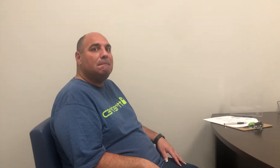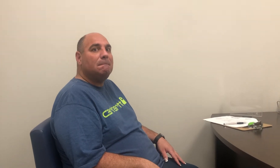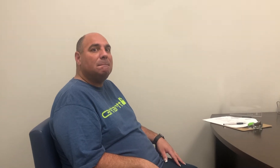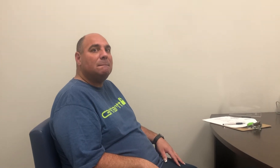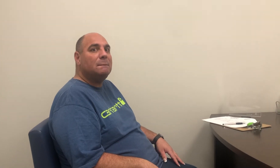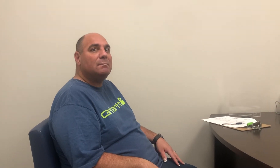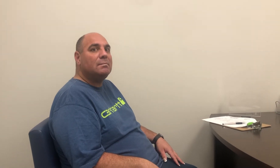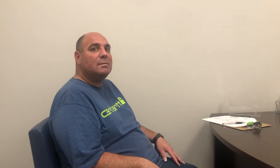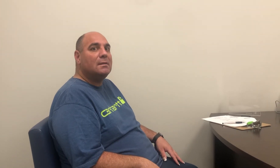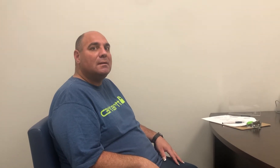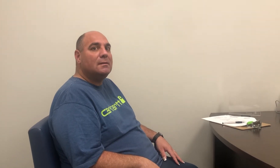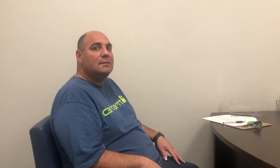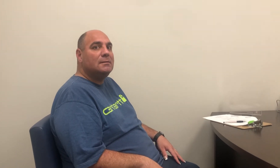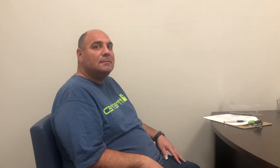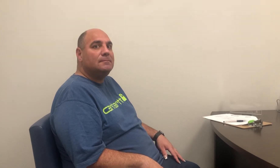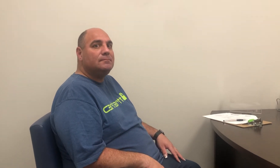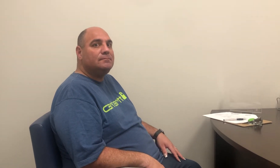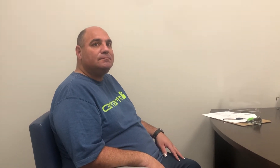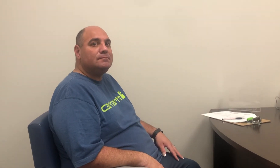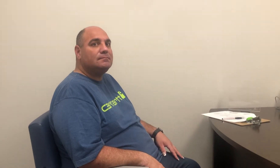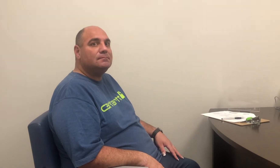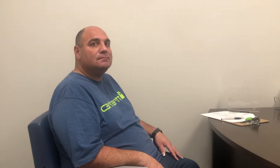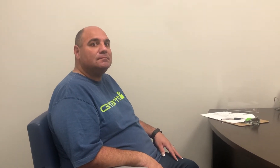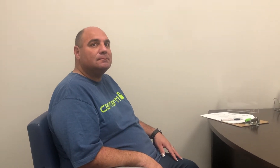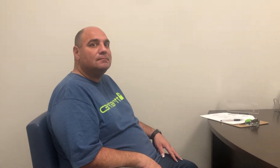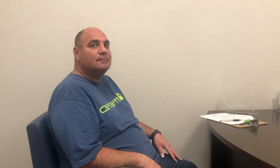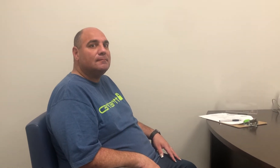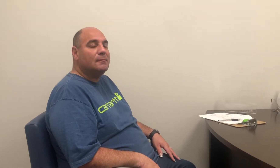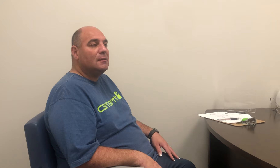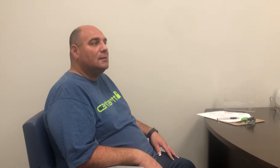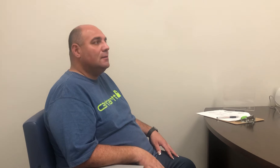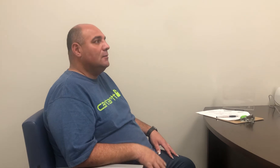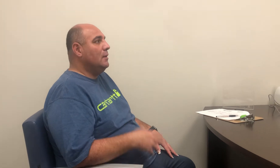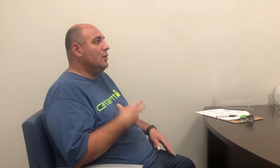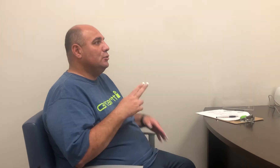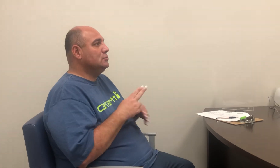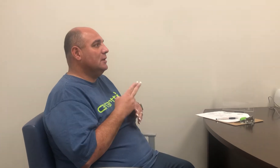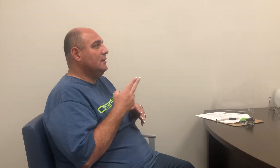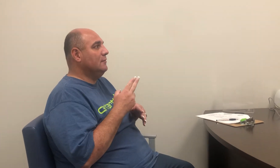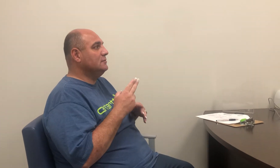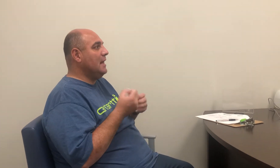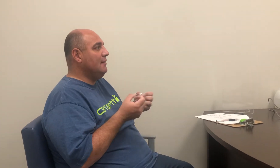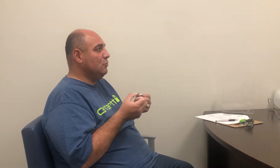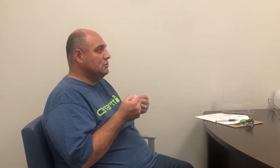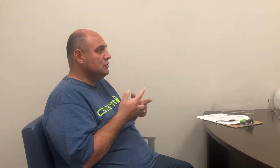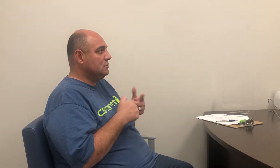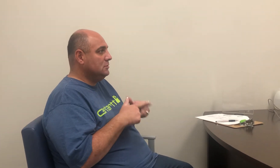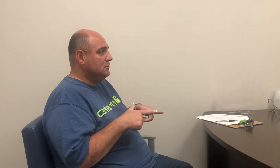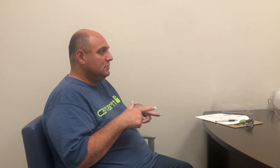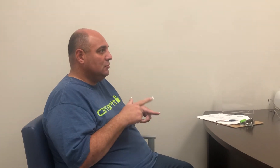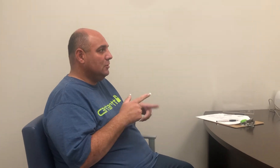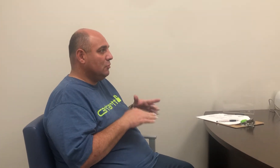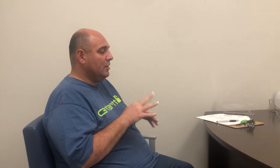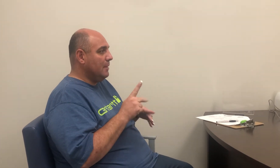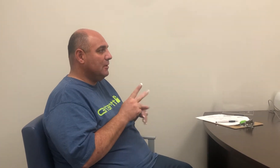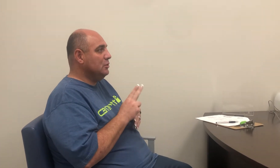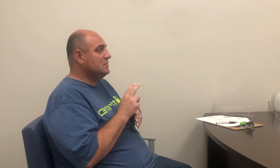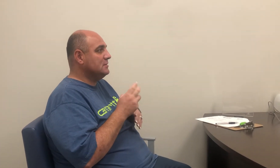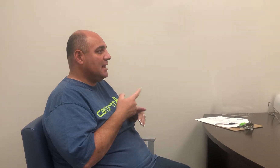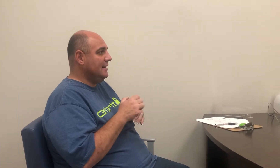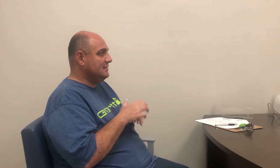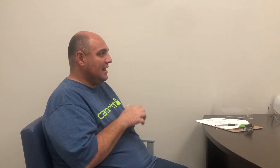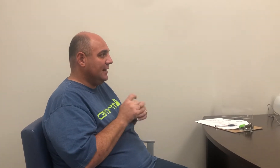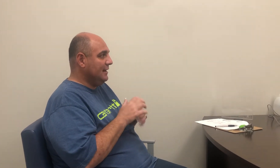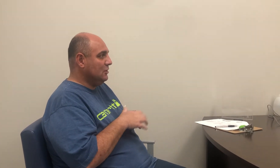explain your use of language, how you grew up with your use of language? well, I used sign language when growing up, and